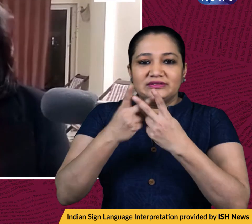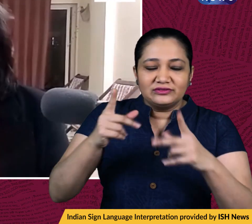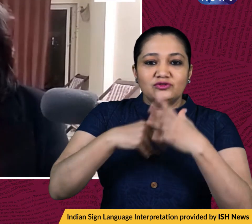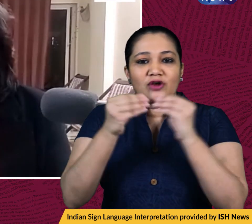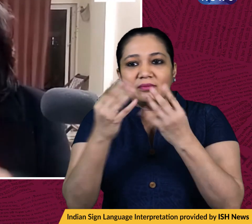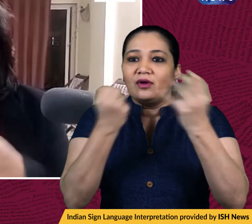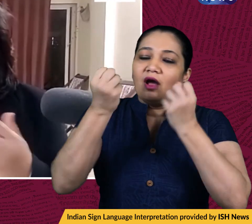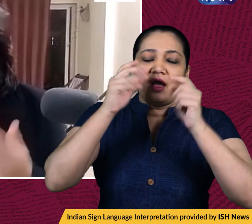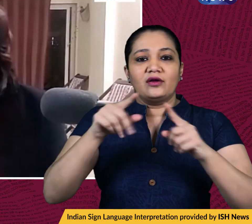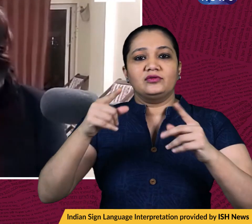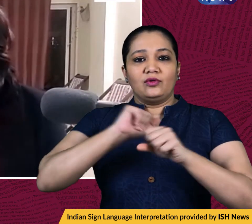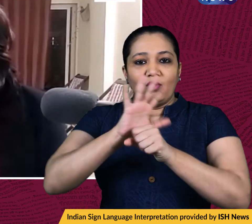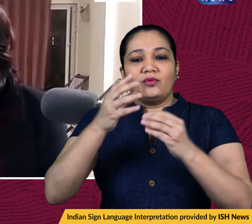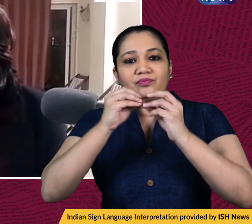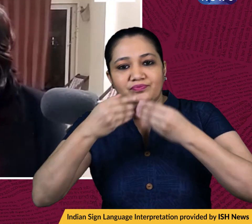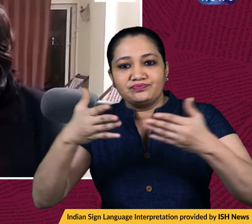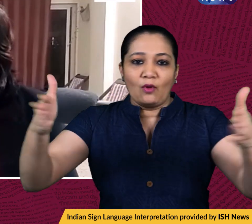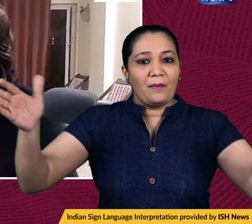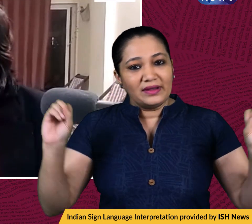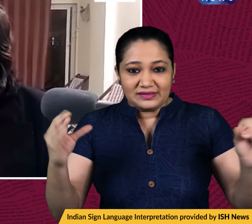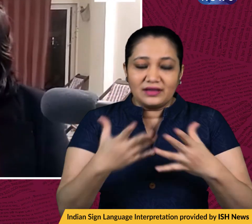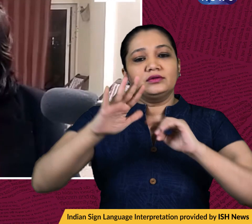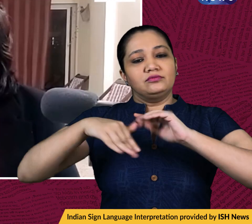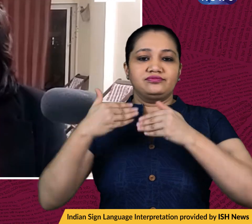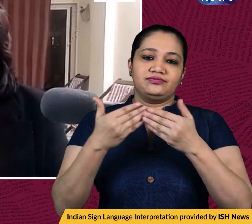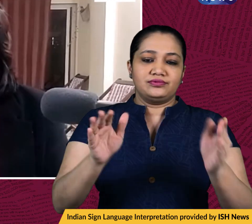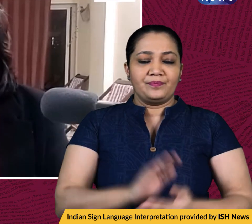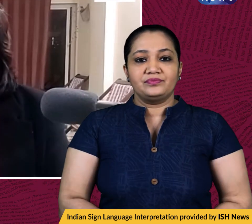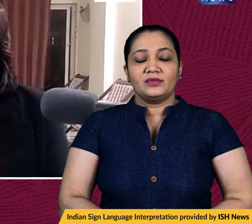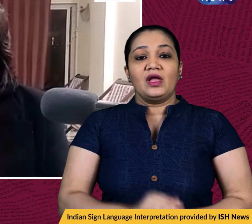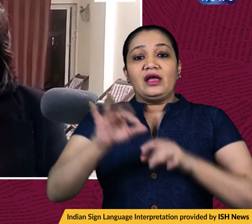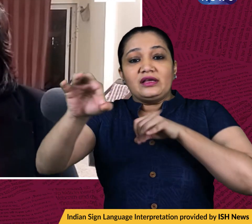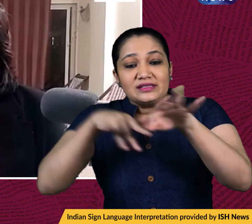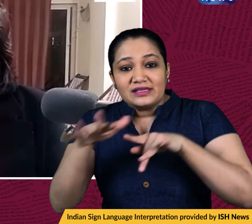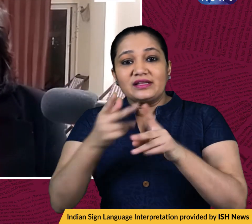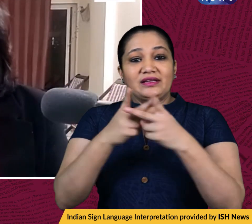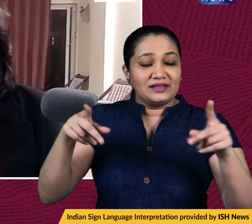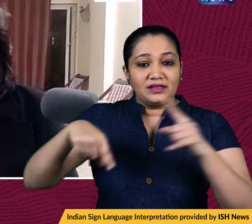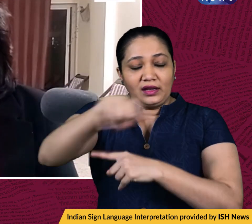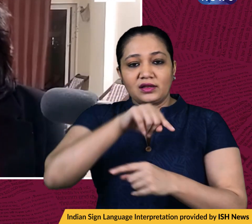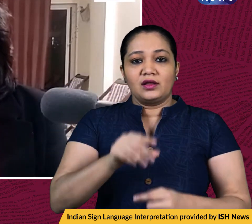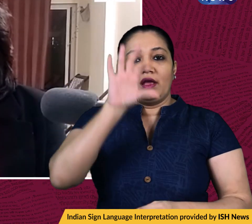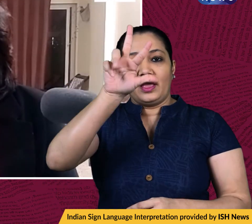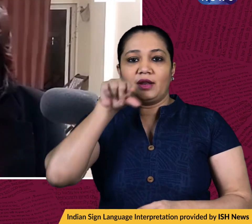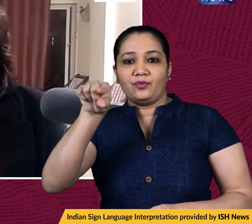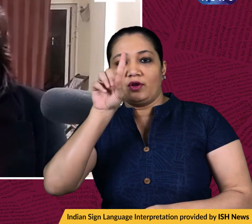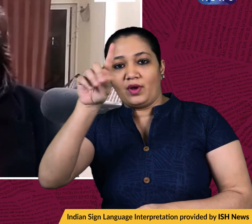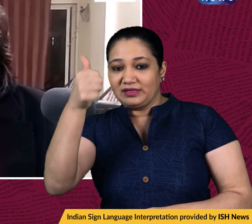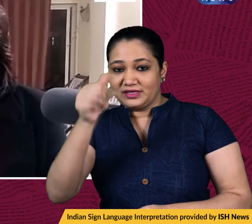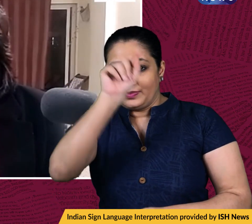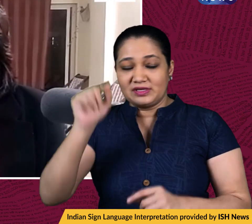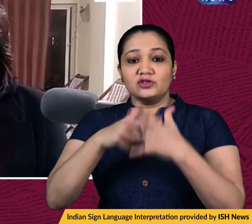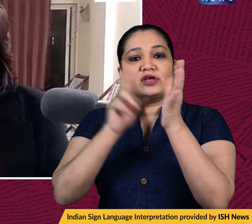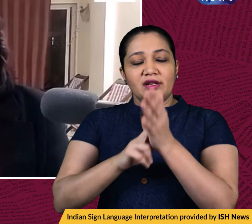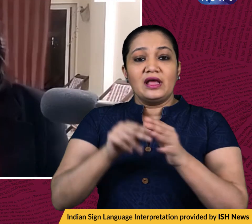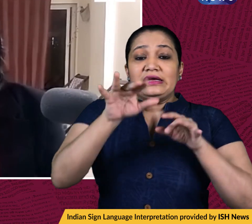easing of restrictions following Omicron cases. While unemployment in urban India stood at